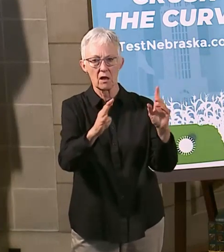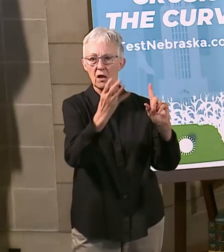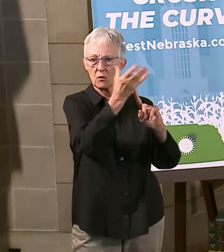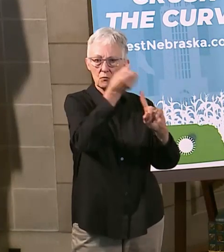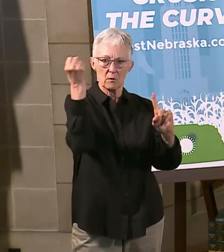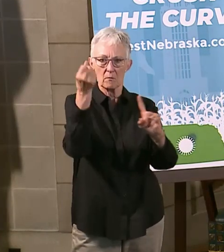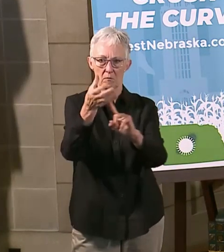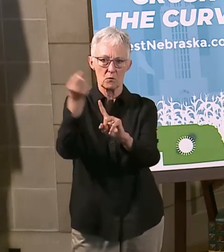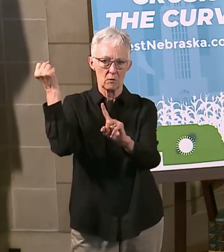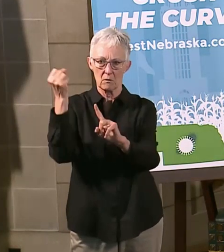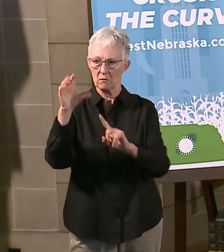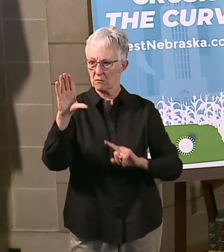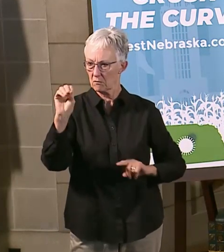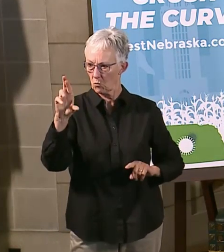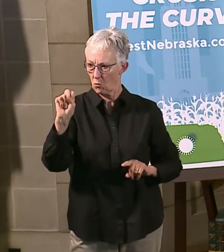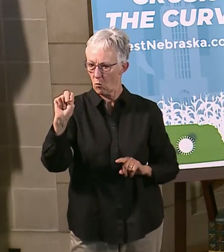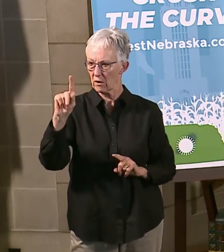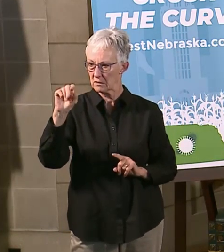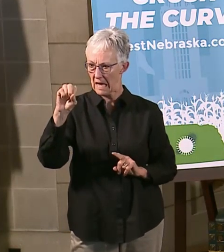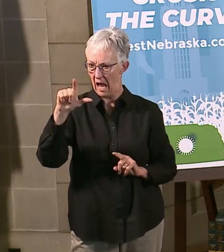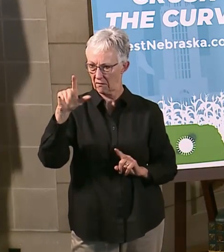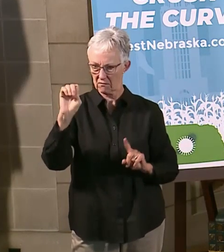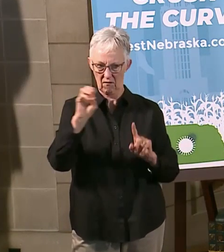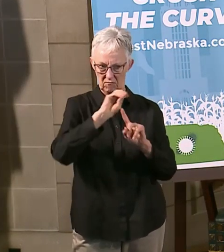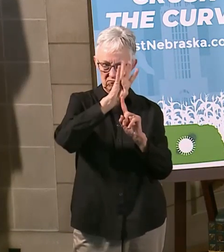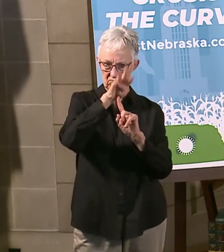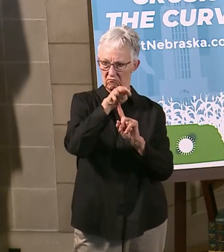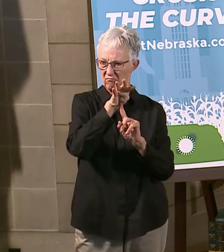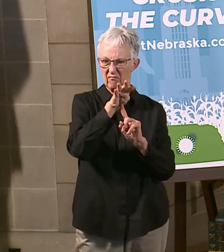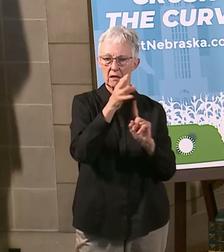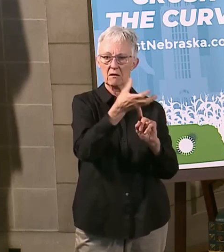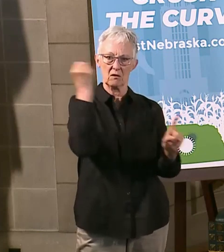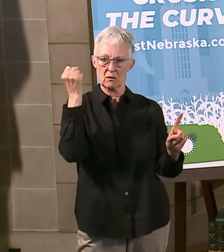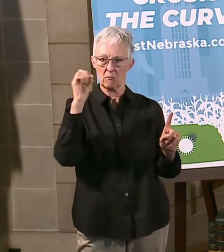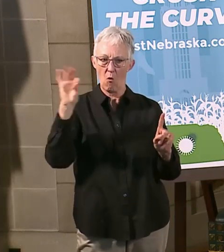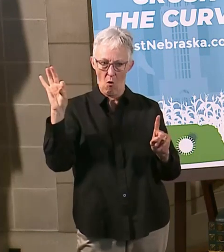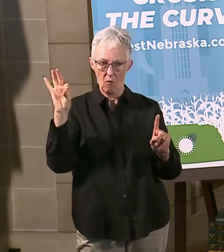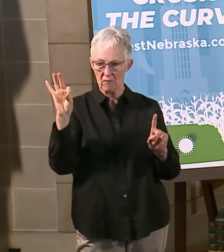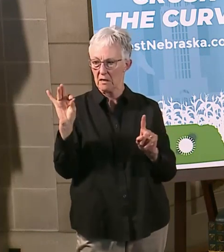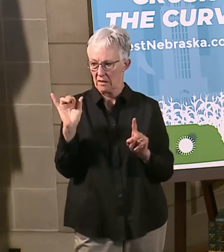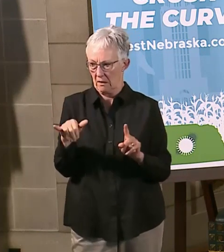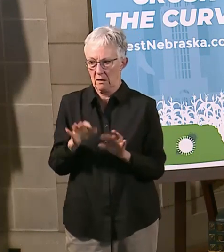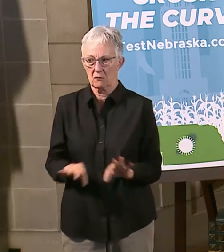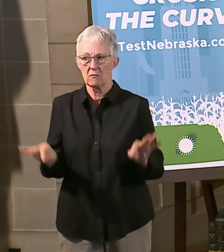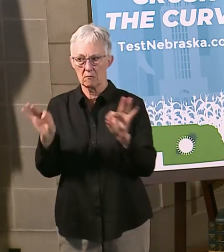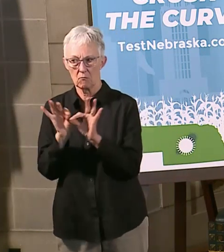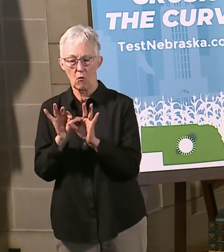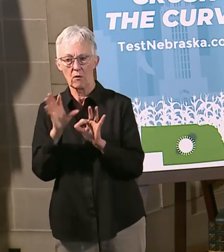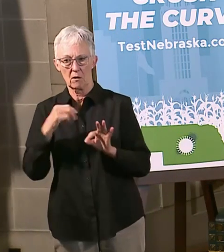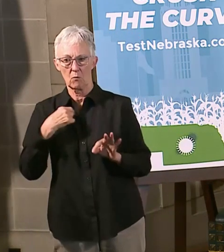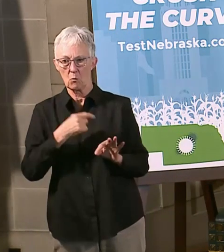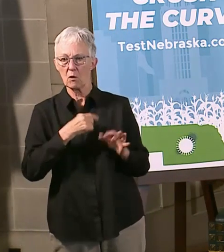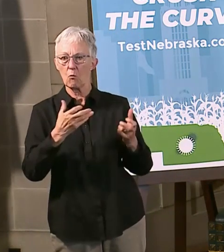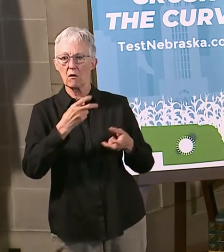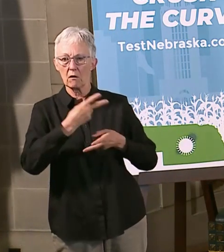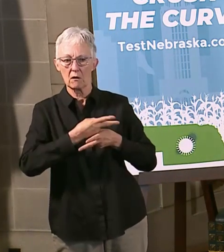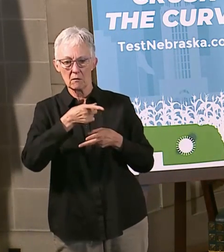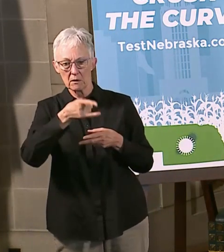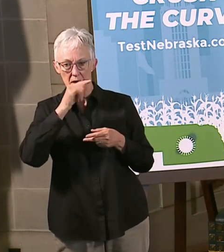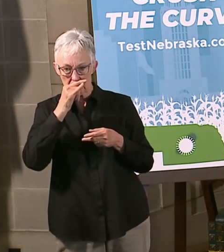sure that we are doing everything we can to protect that workforce as they come into the fields for social distancing and